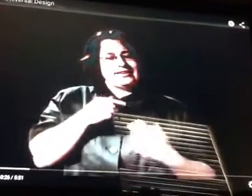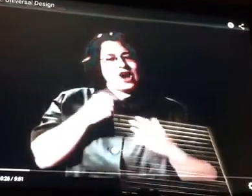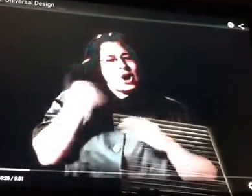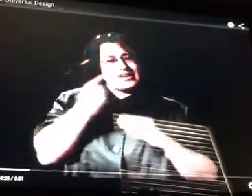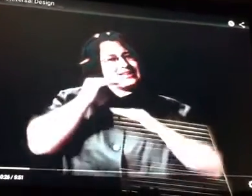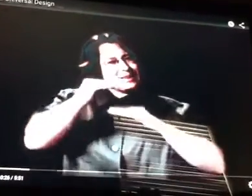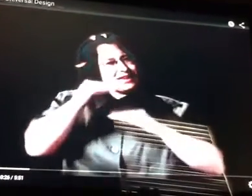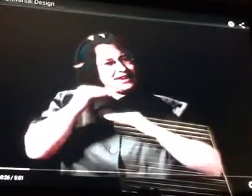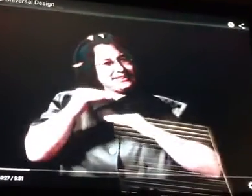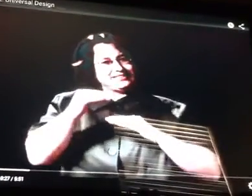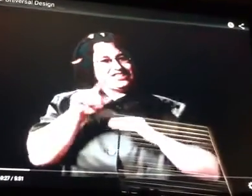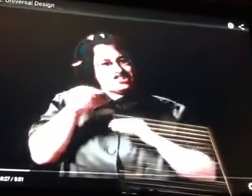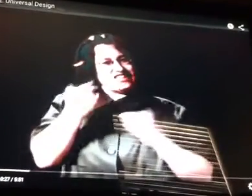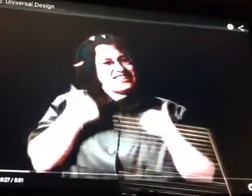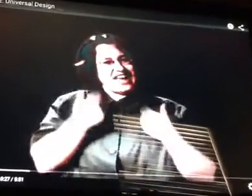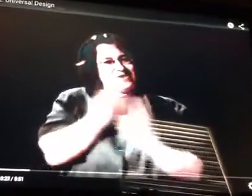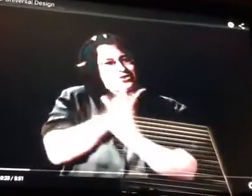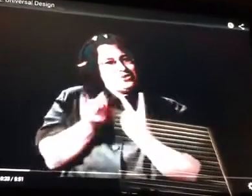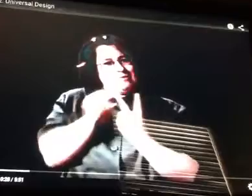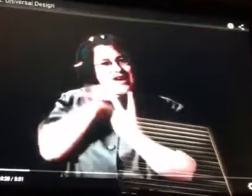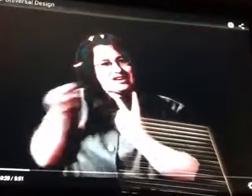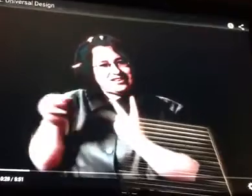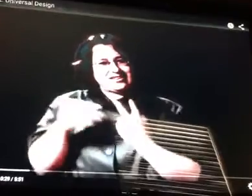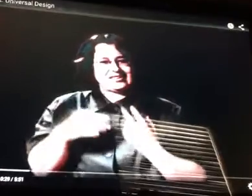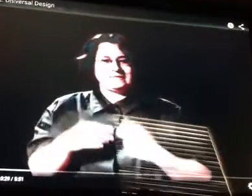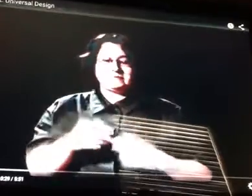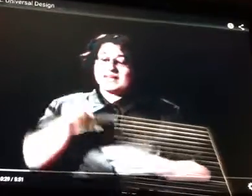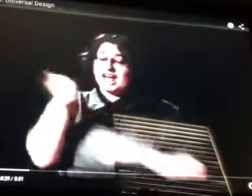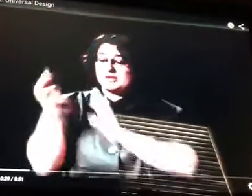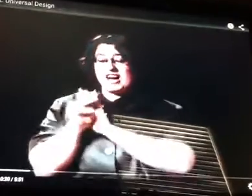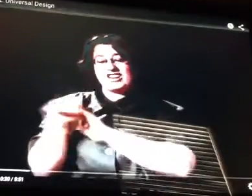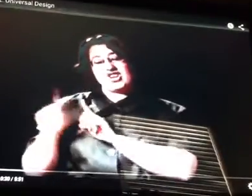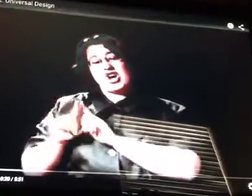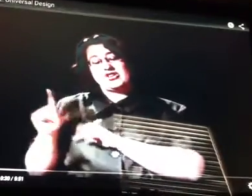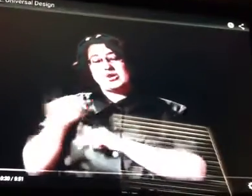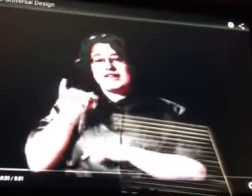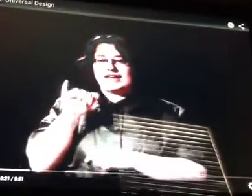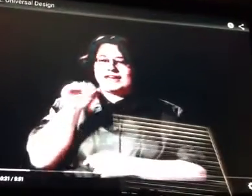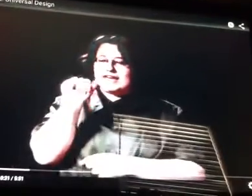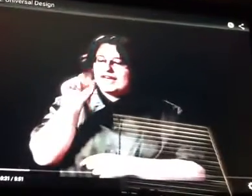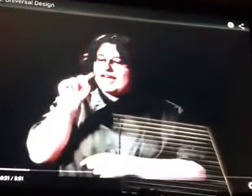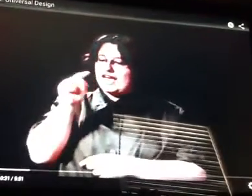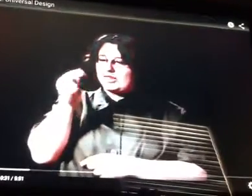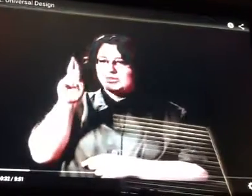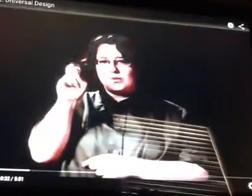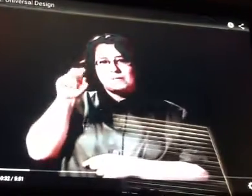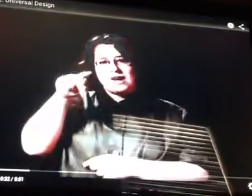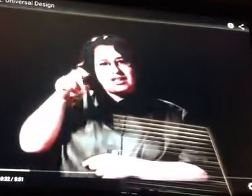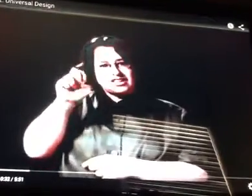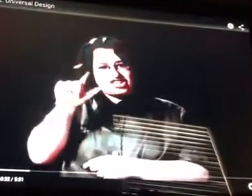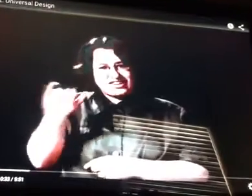So for me, I always limit just to have two models. Other models also, for example,